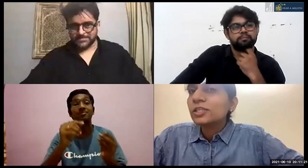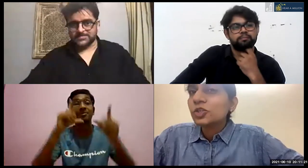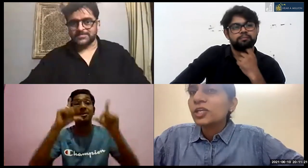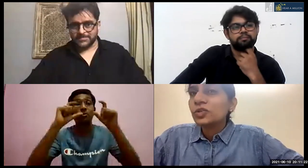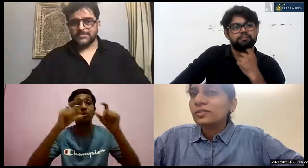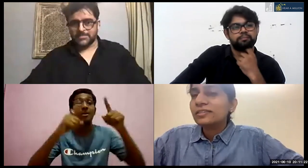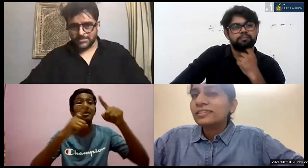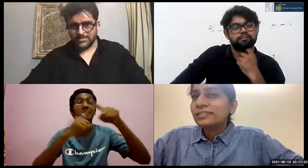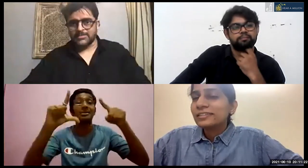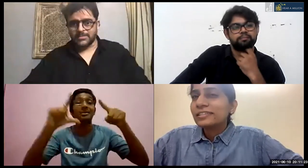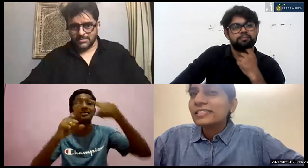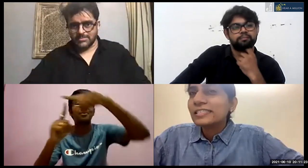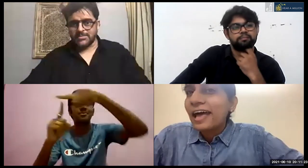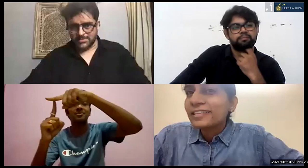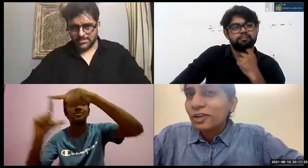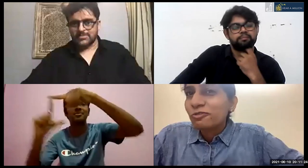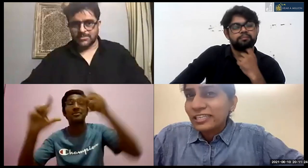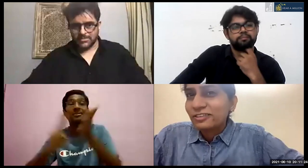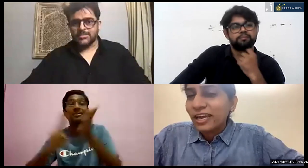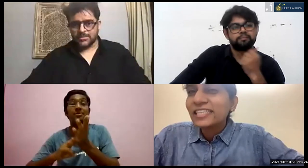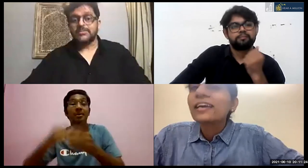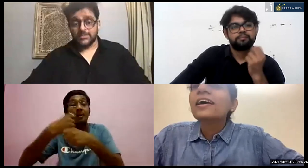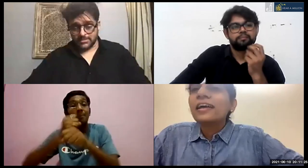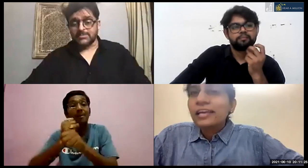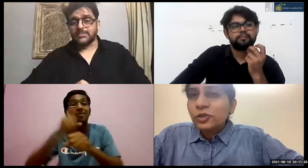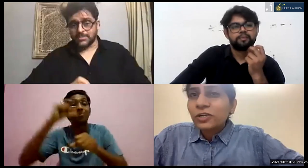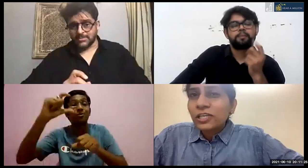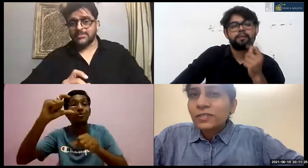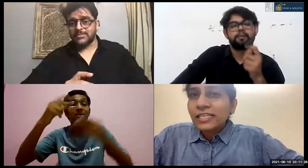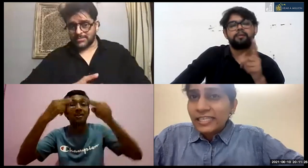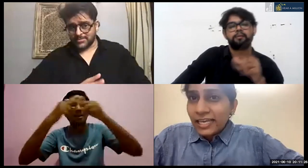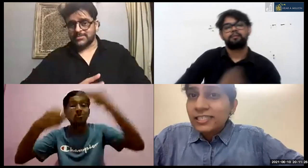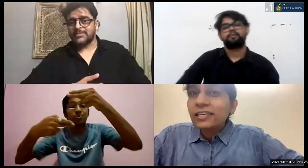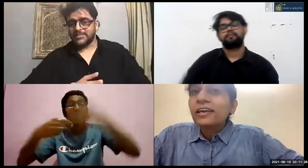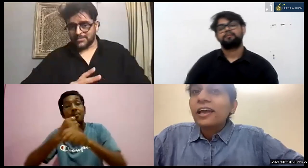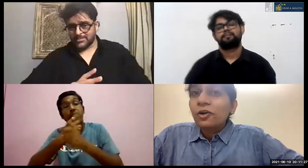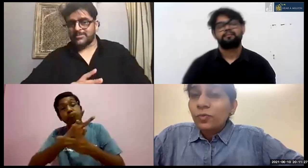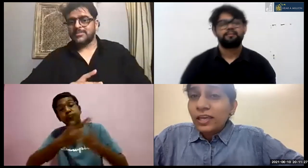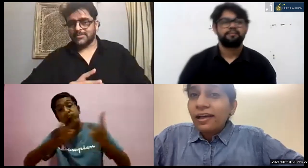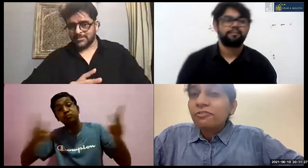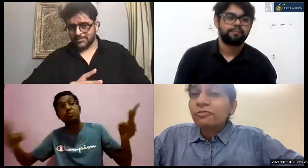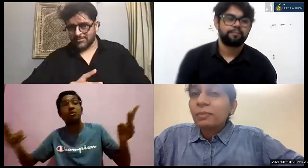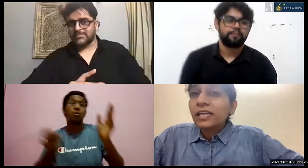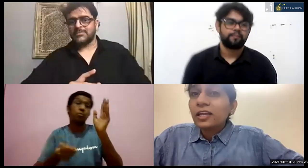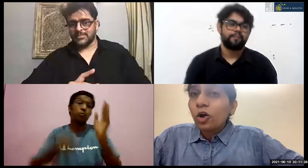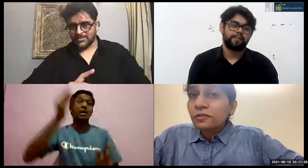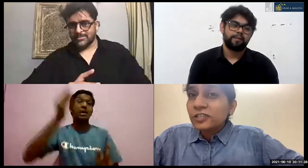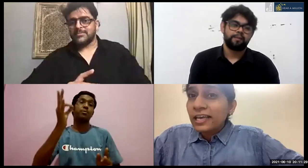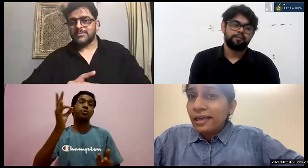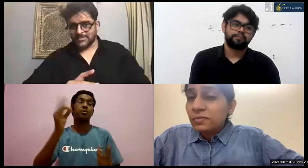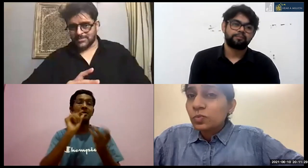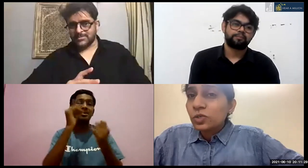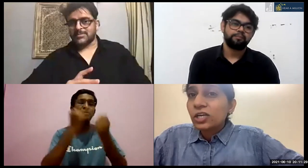in this situation, this has increased, right? So Pradeep says yes. We have made a lot